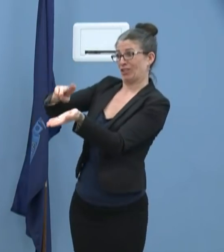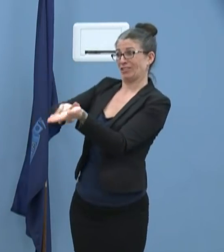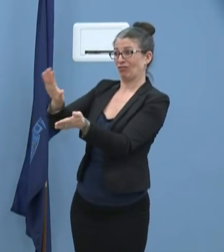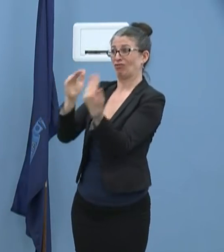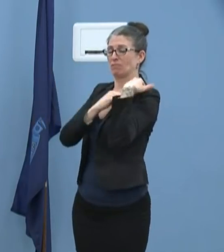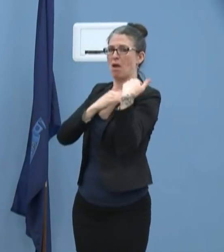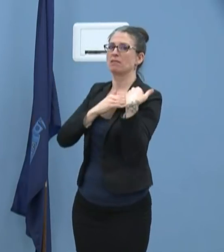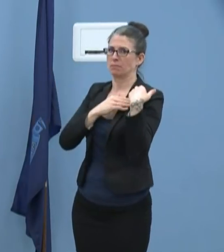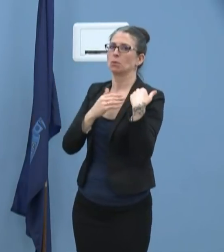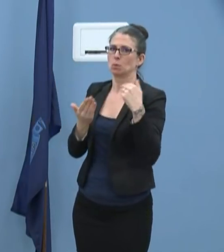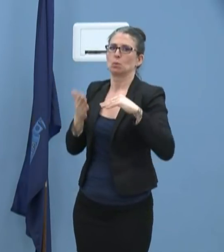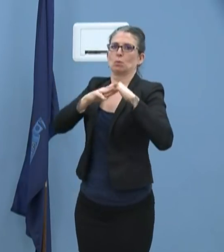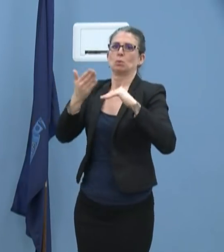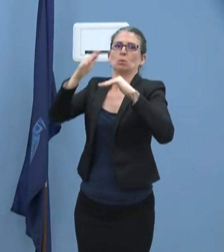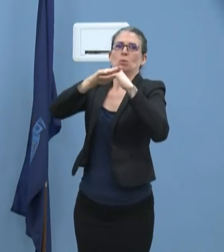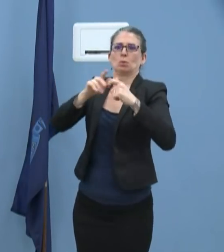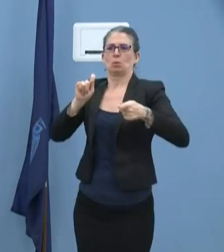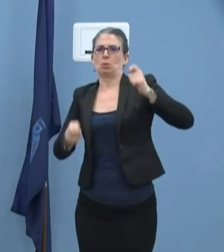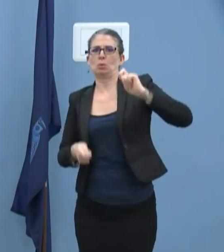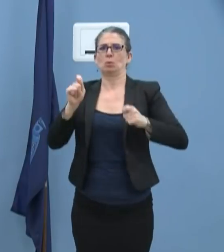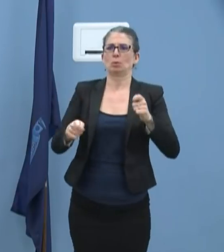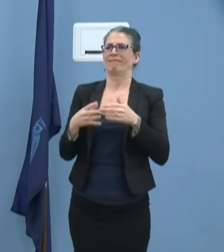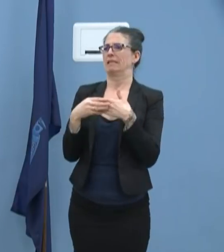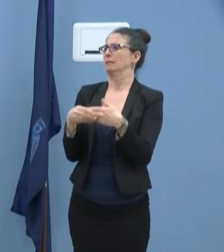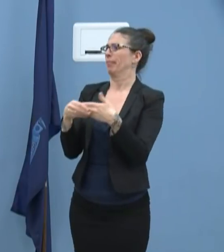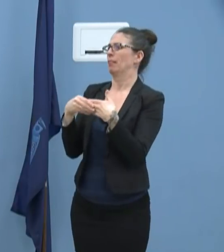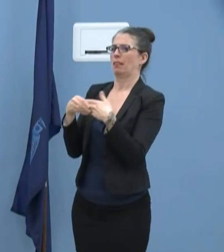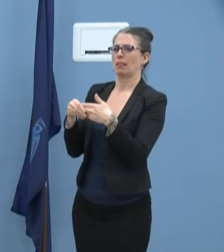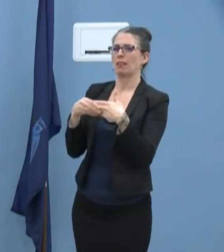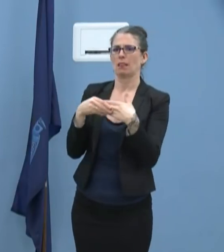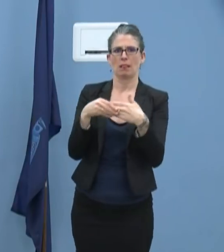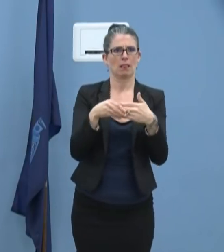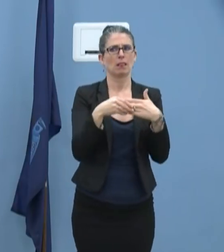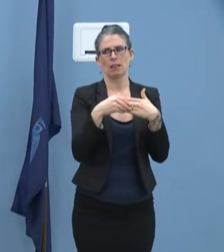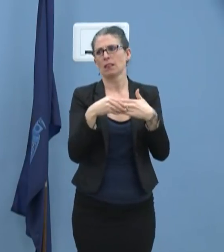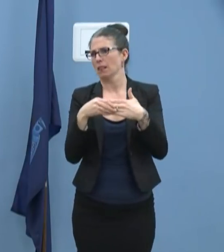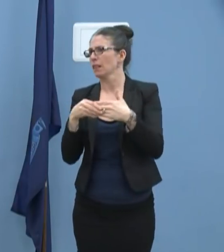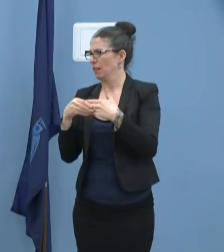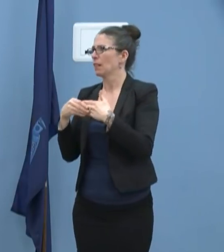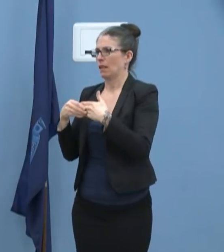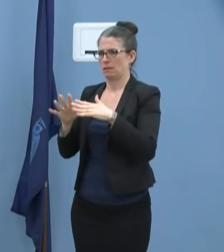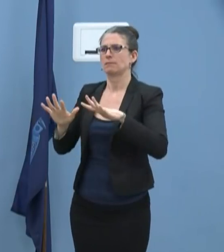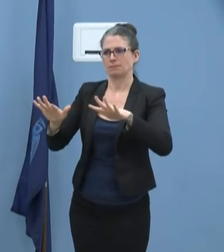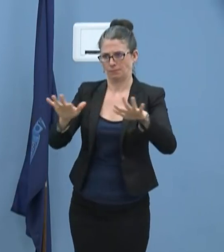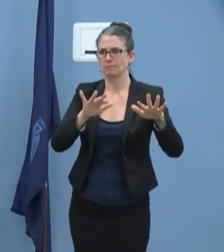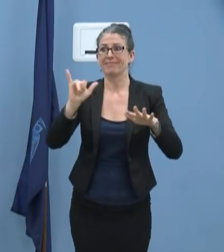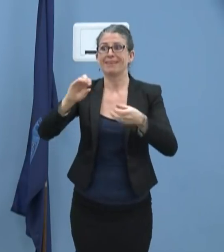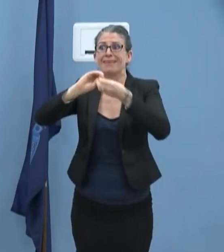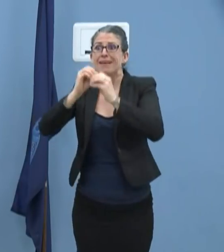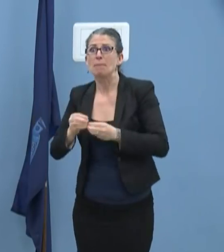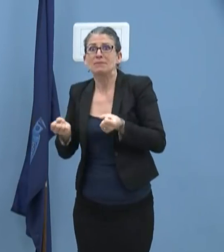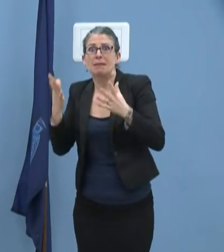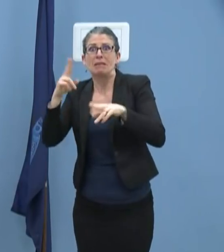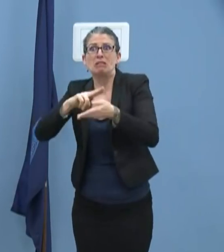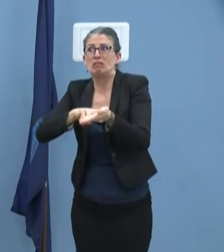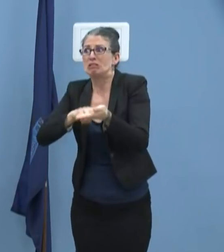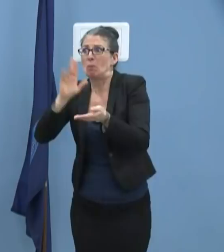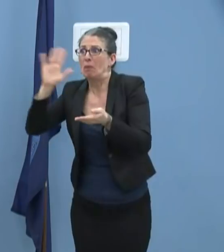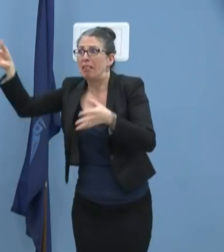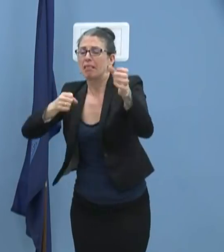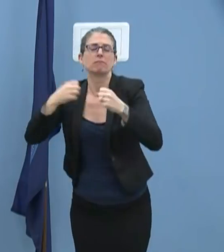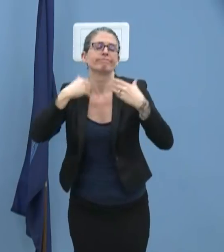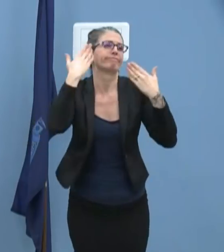we are not sure exactly what our target number is. But we're looking at all options and then looking to staff appropriately. Dr. Schoenberg,